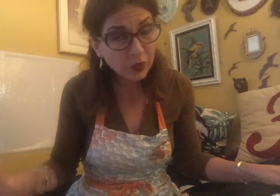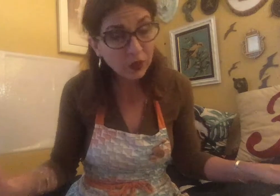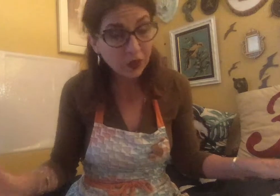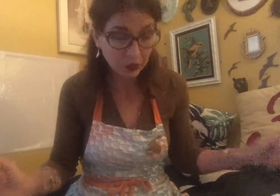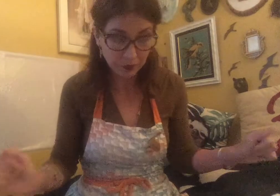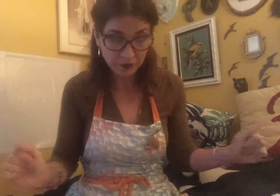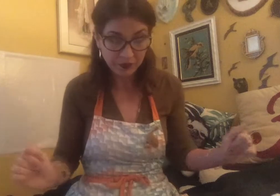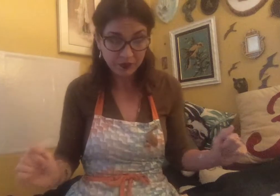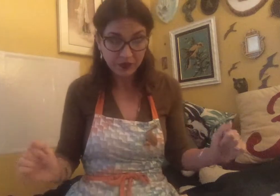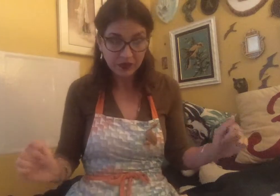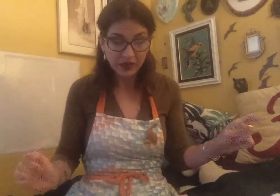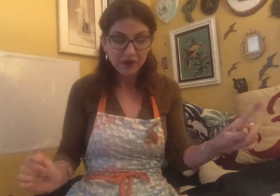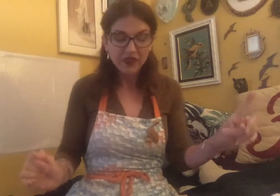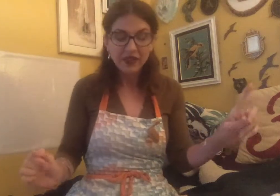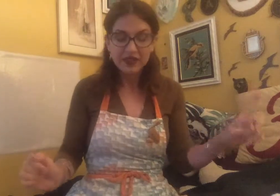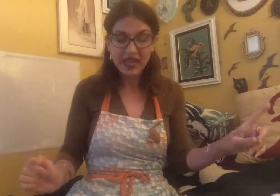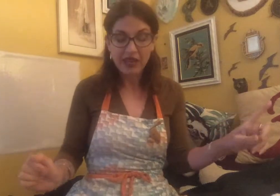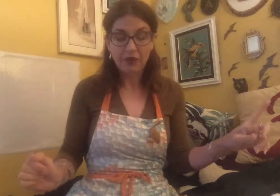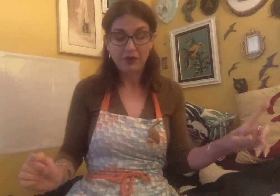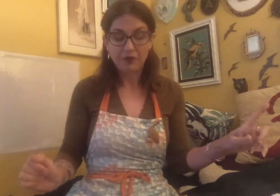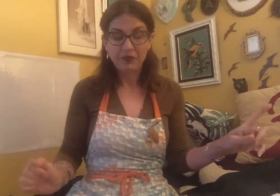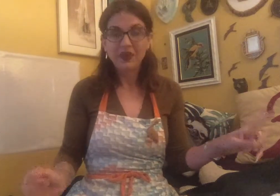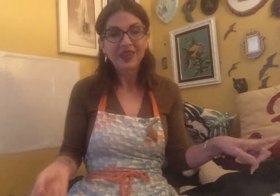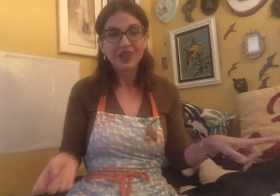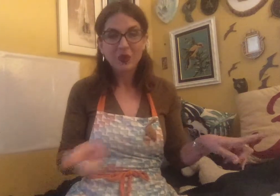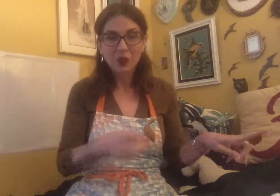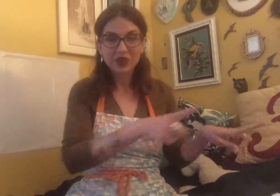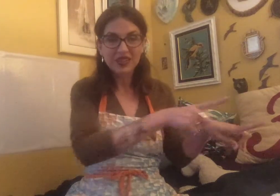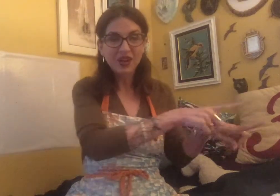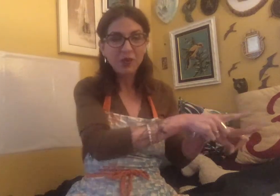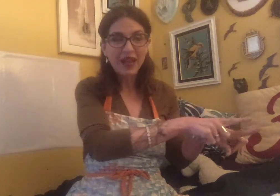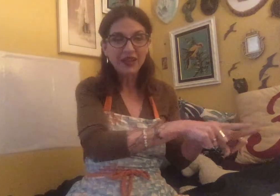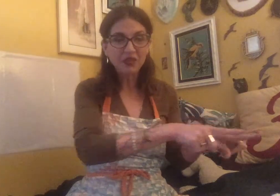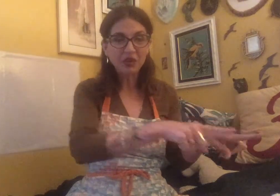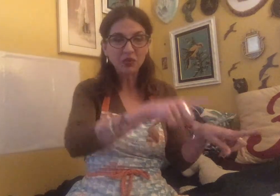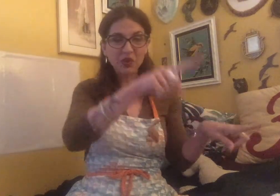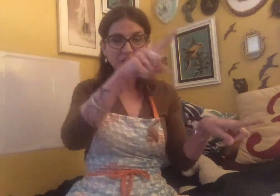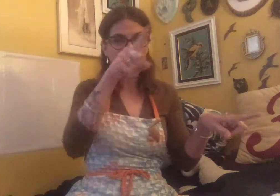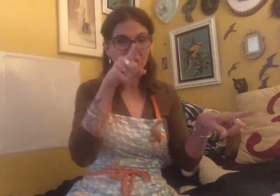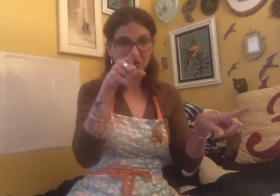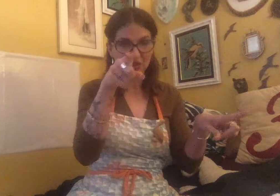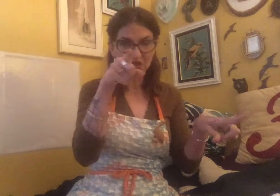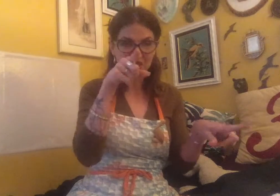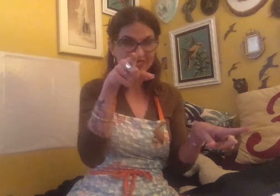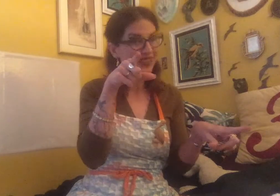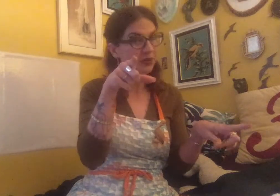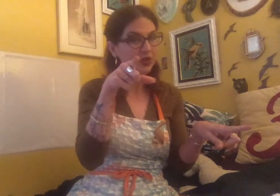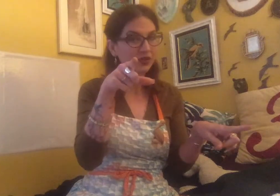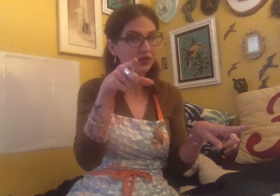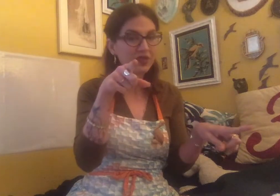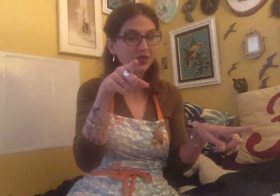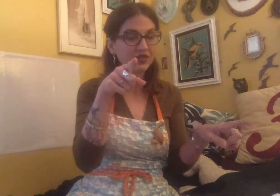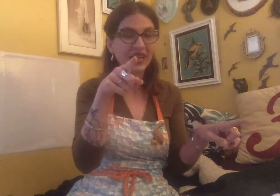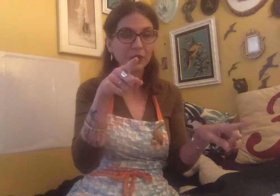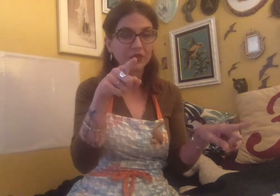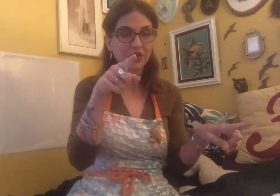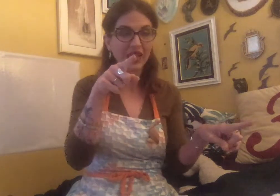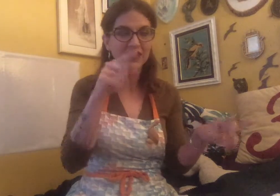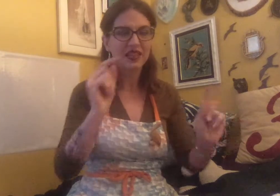cool. Now, we're gonna go back on our roller coaster and you're gonna tell me those middle sounds, okay? Take a